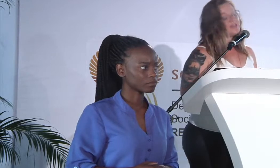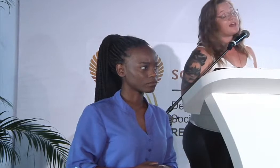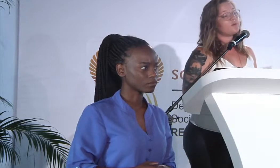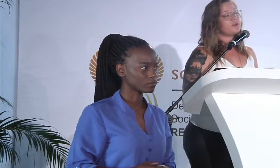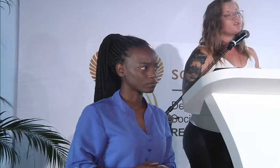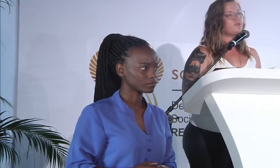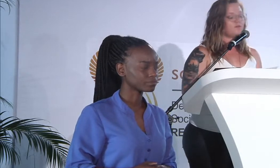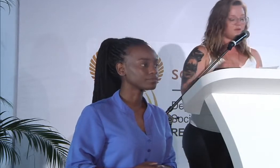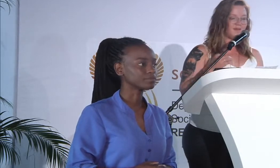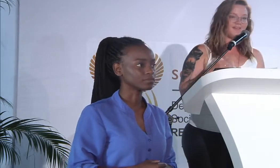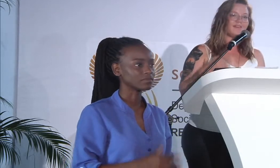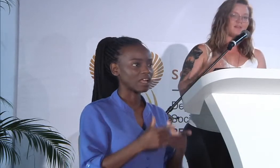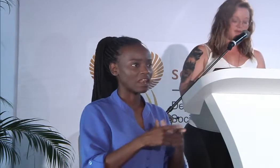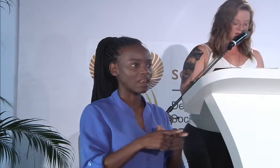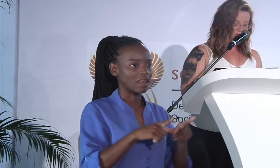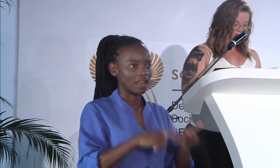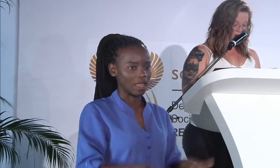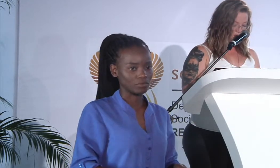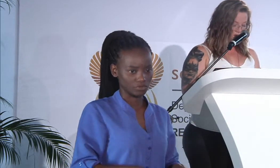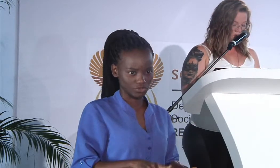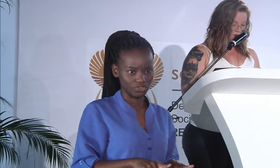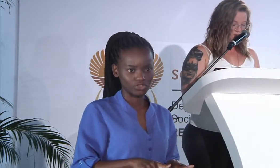Derogatory language, yet again,